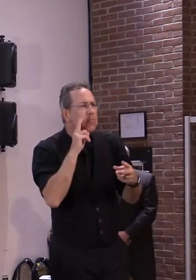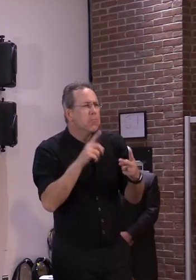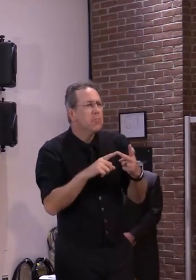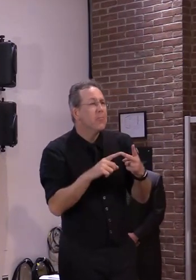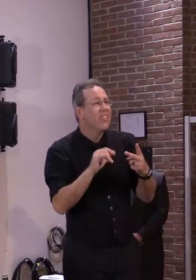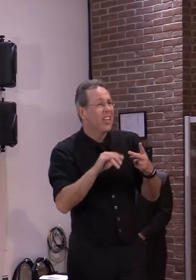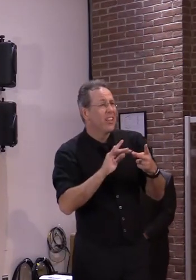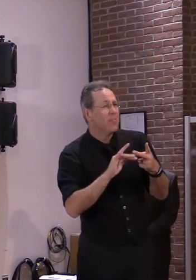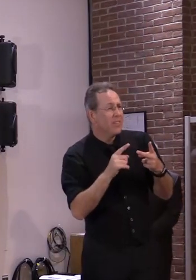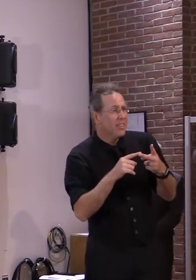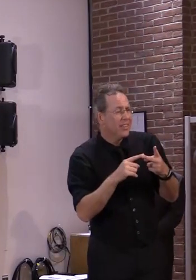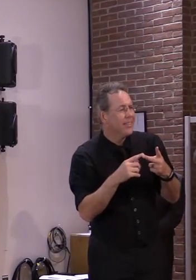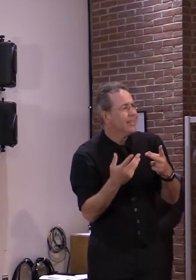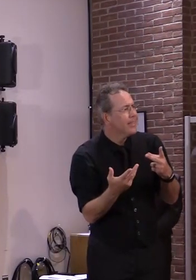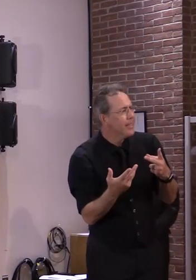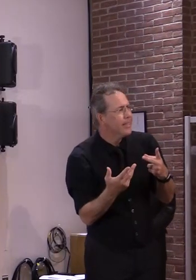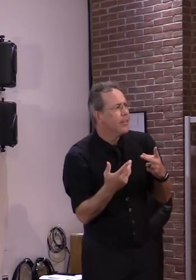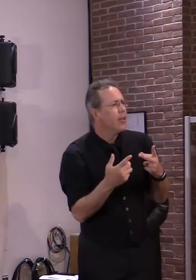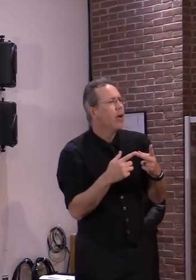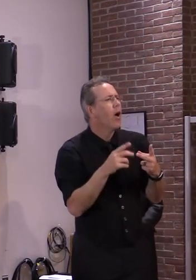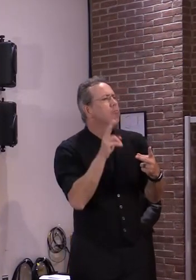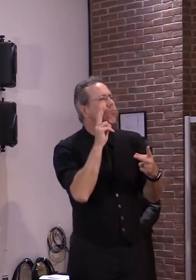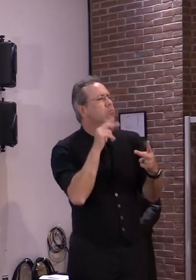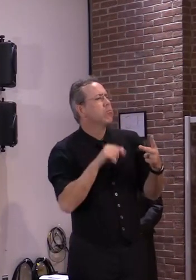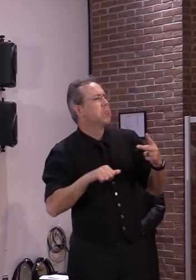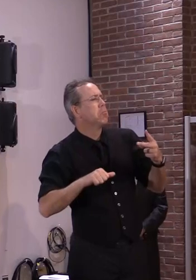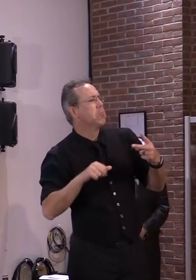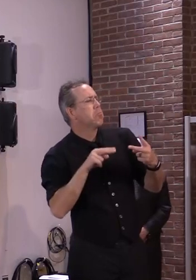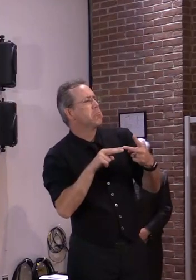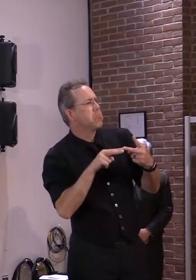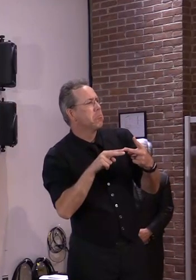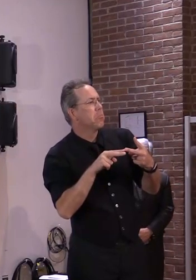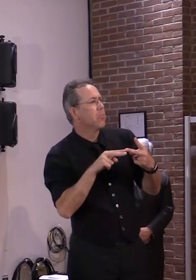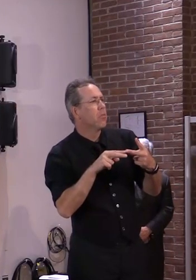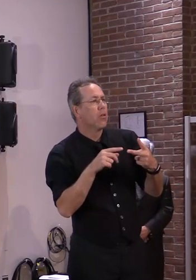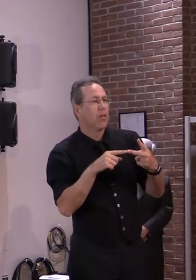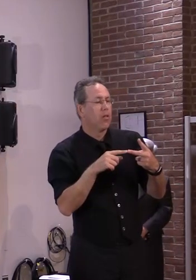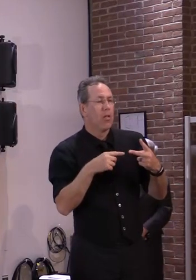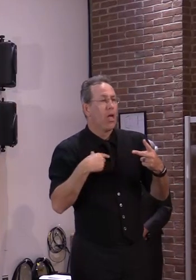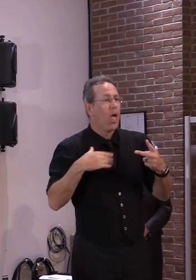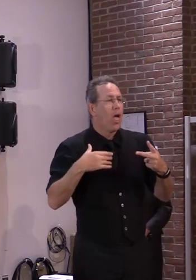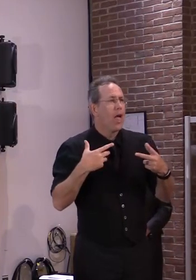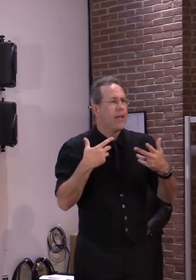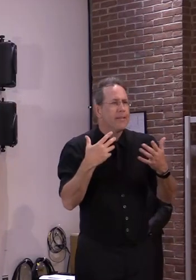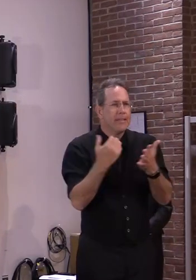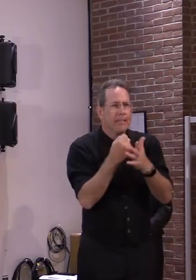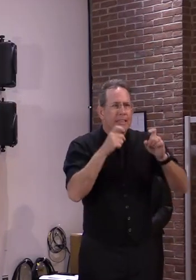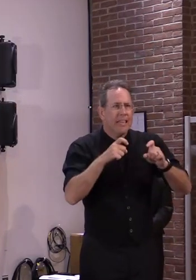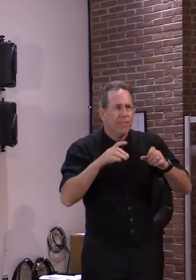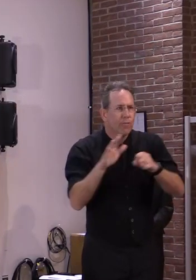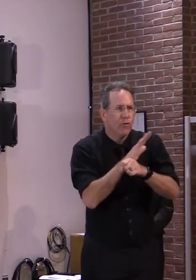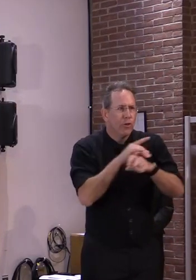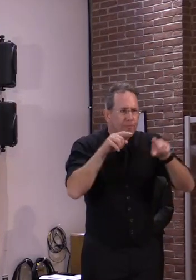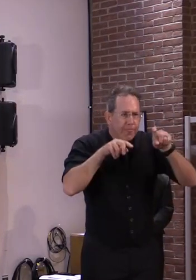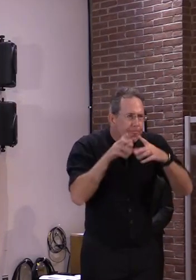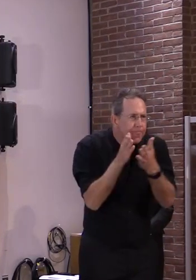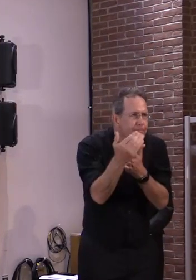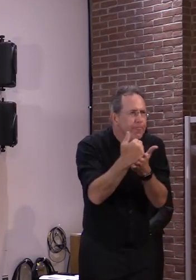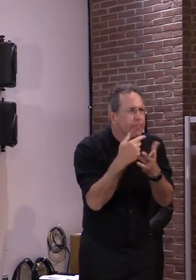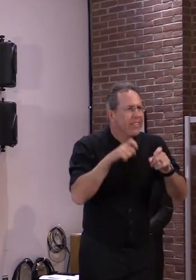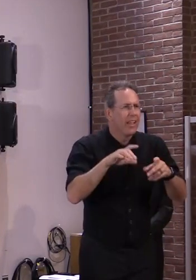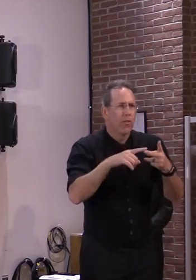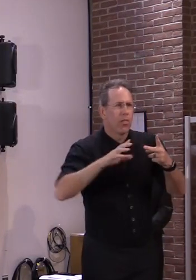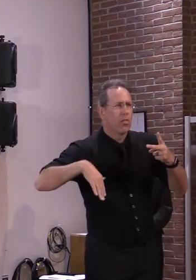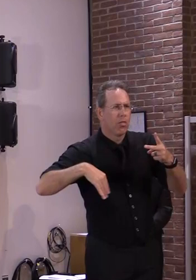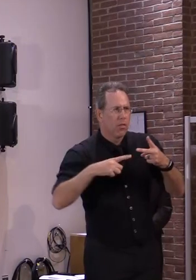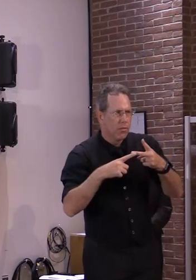medicine scientific community, it has not fared as well, especially in the area of prevention.